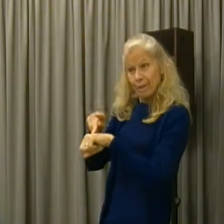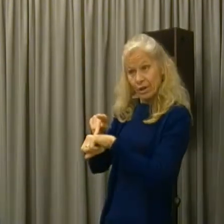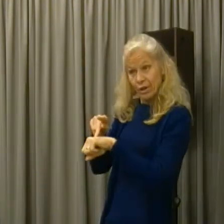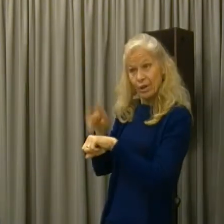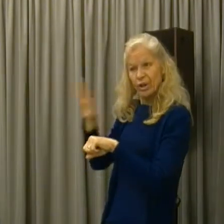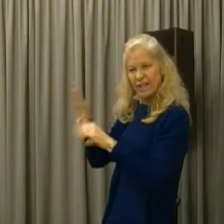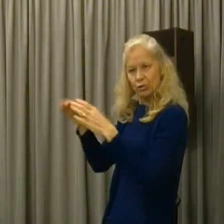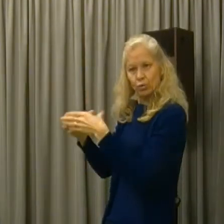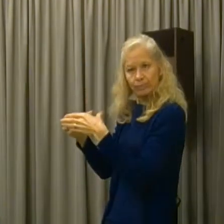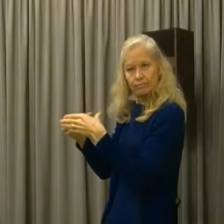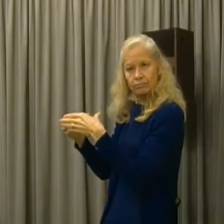he offers them money.